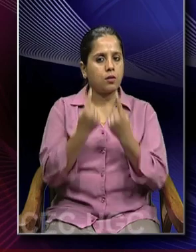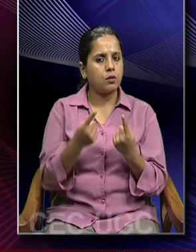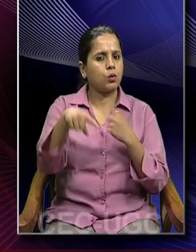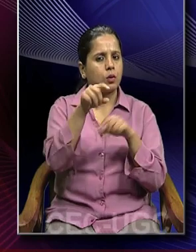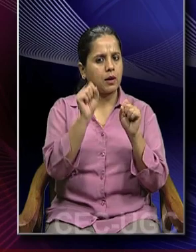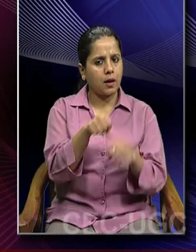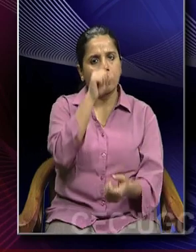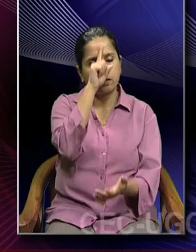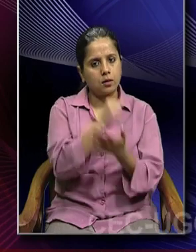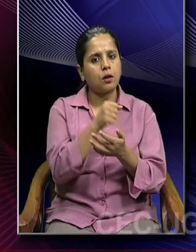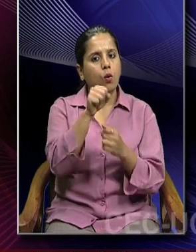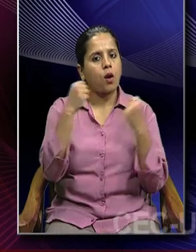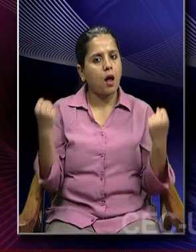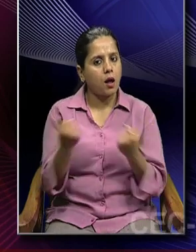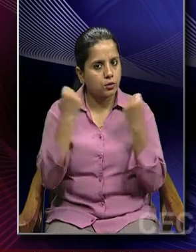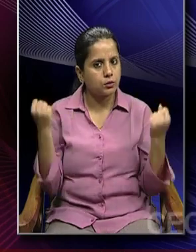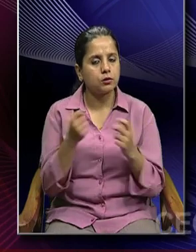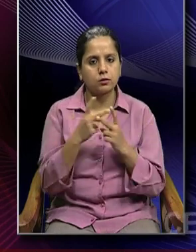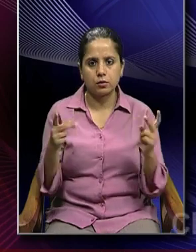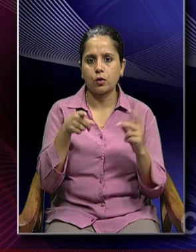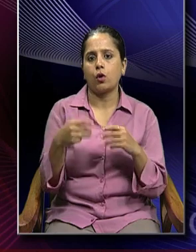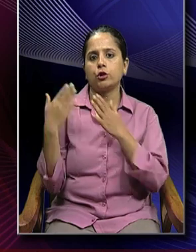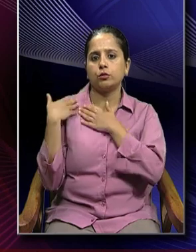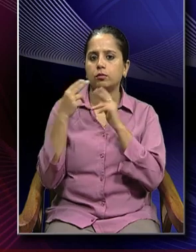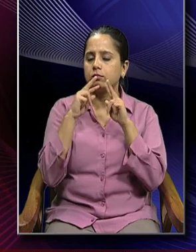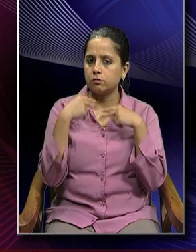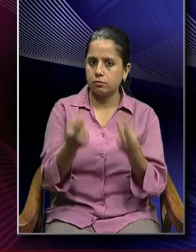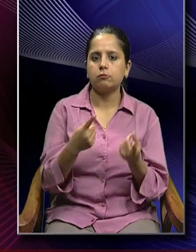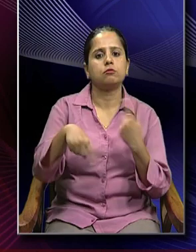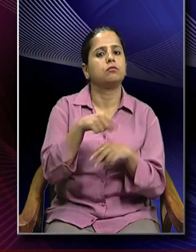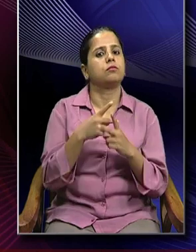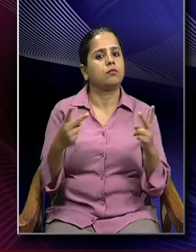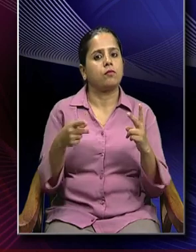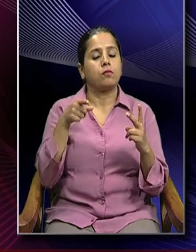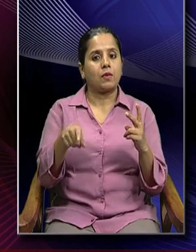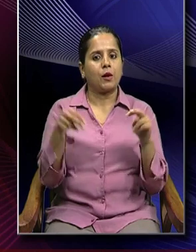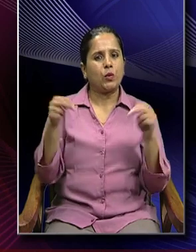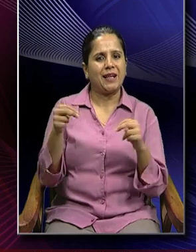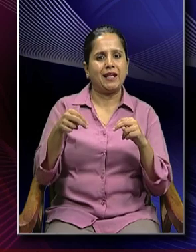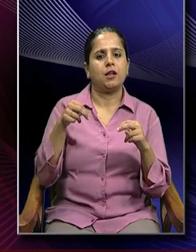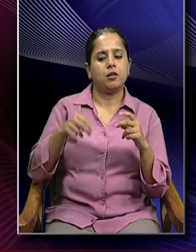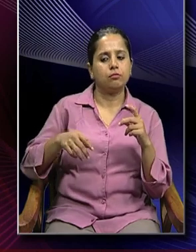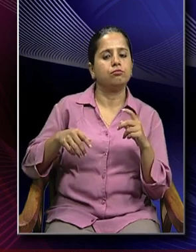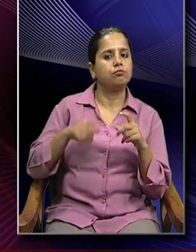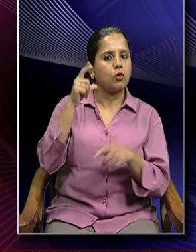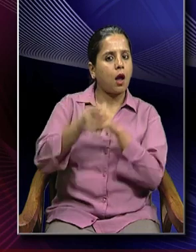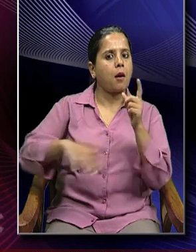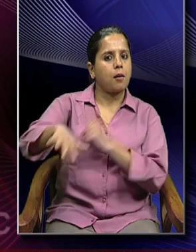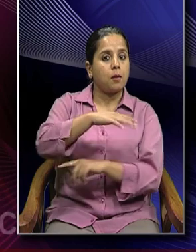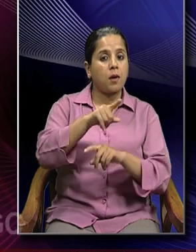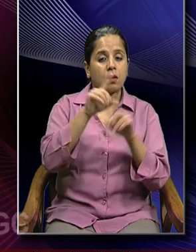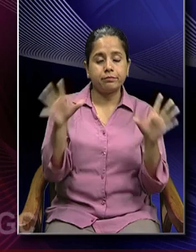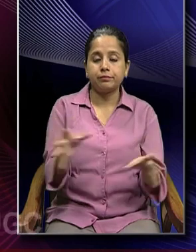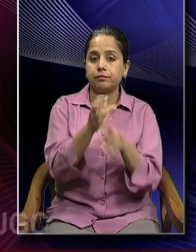determine your actions, your responses according to the requirement of the industry. The most